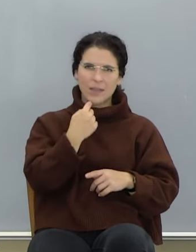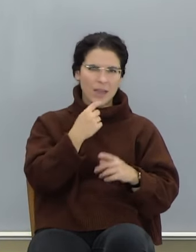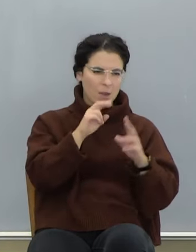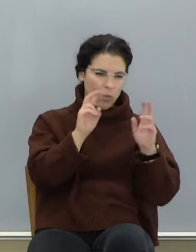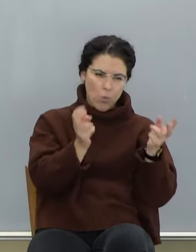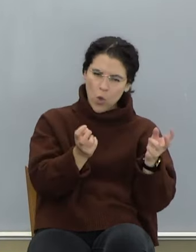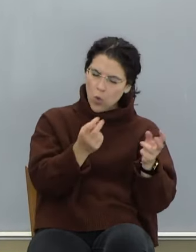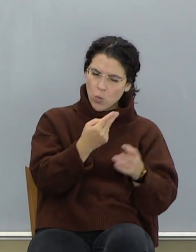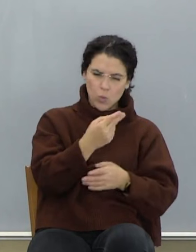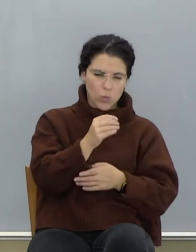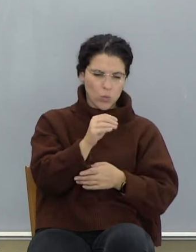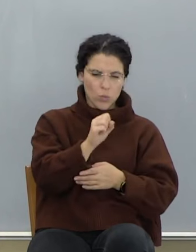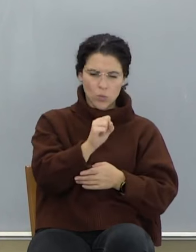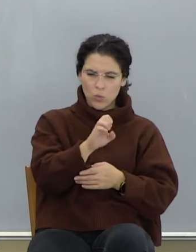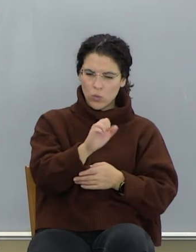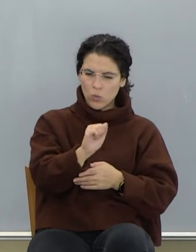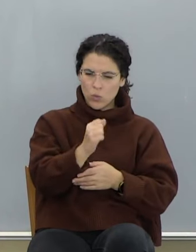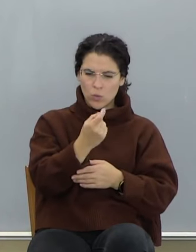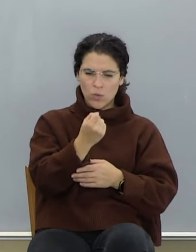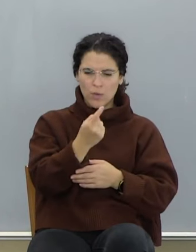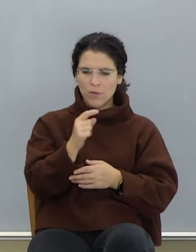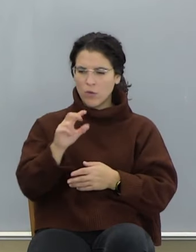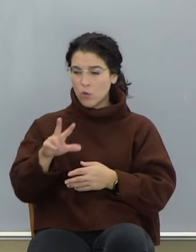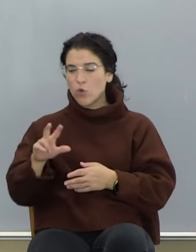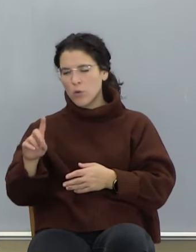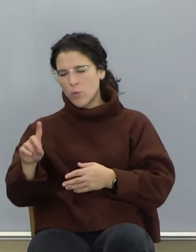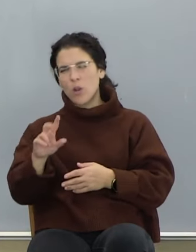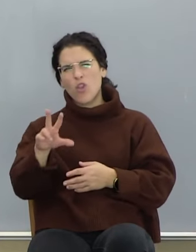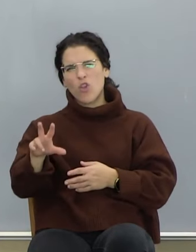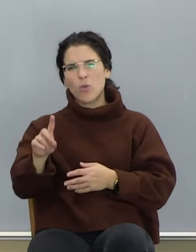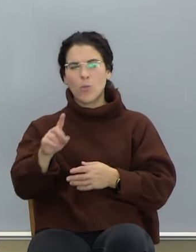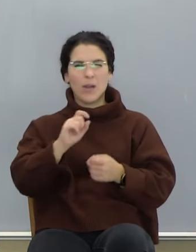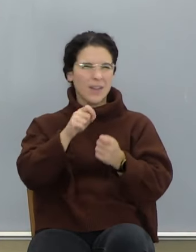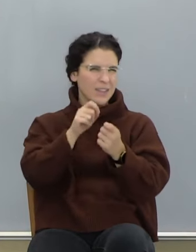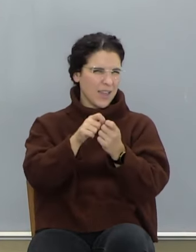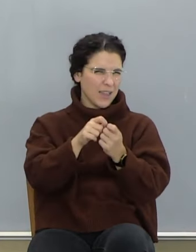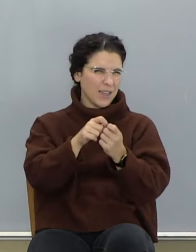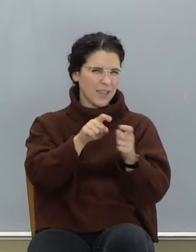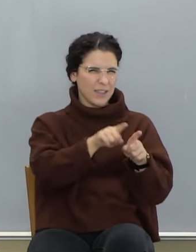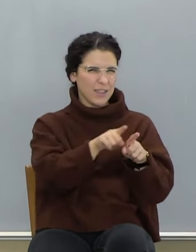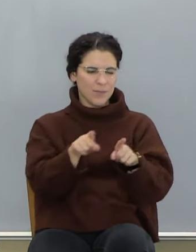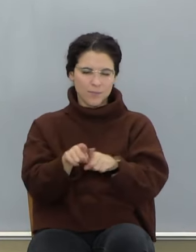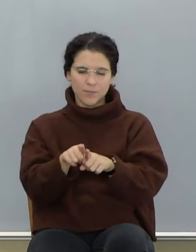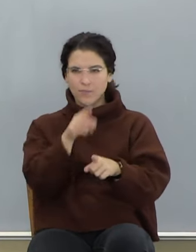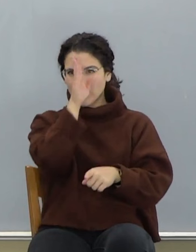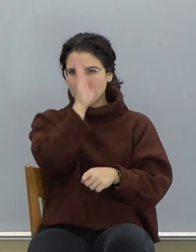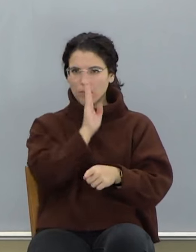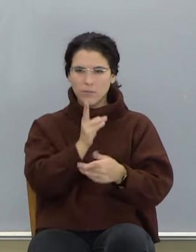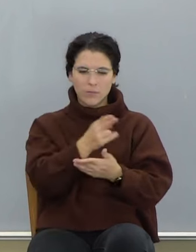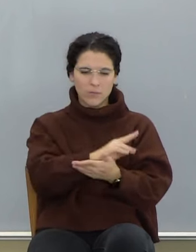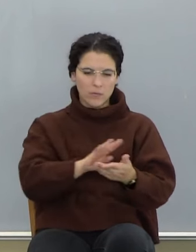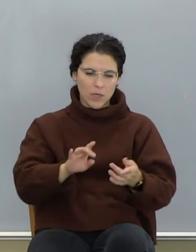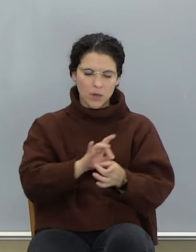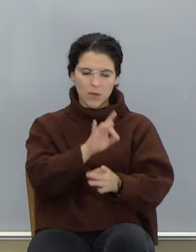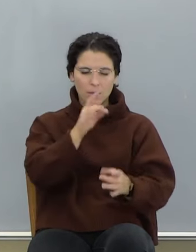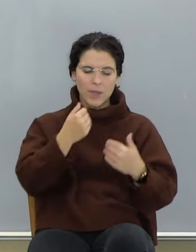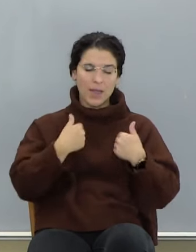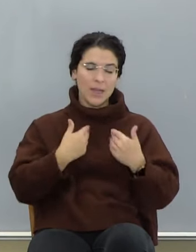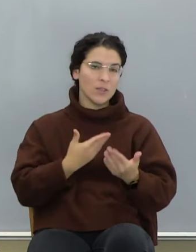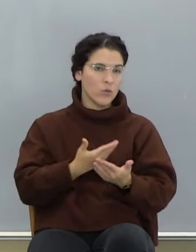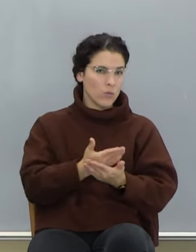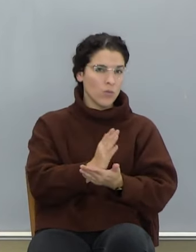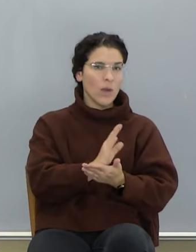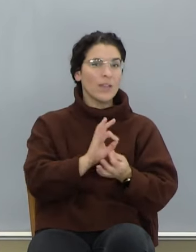quote Hosea chapter 11 verse 31 precisely. God the Holy Spirit has the right